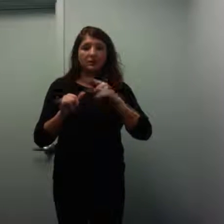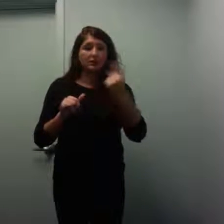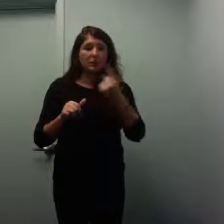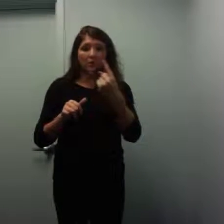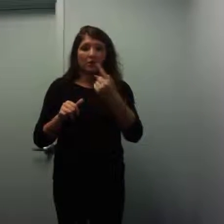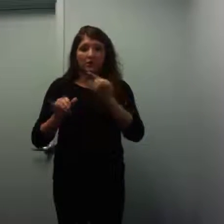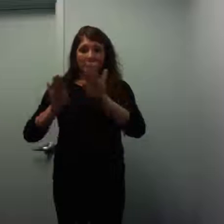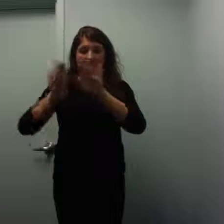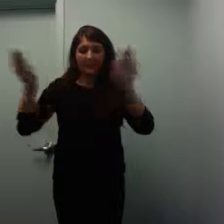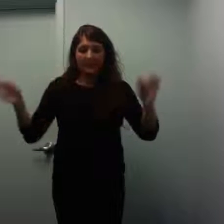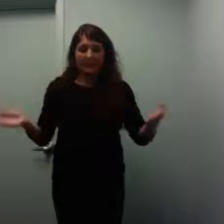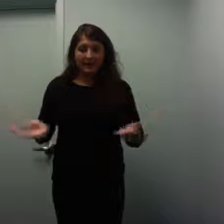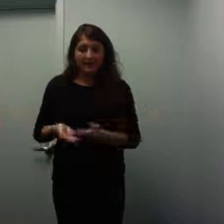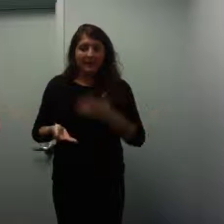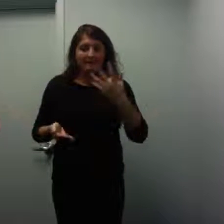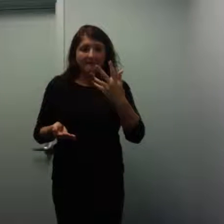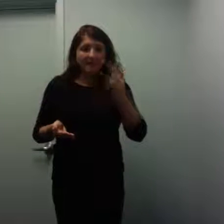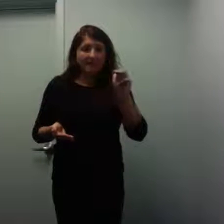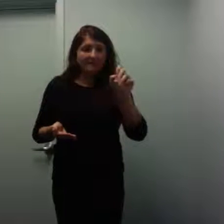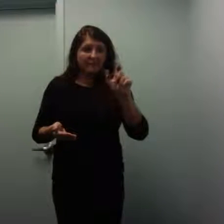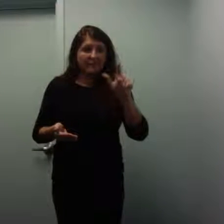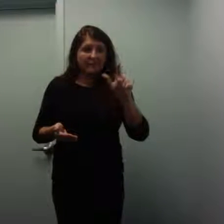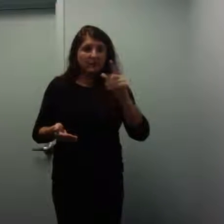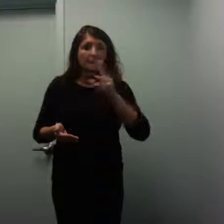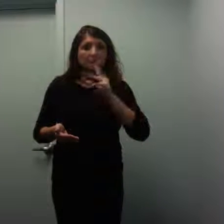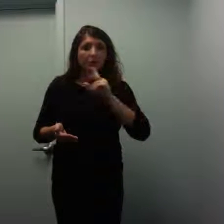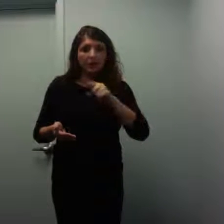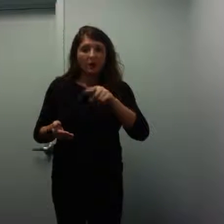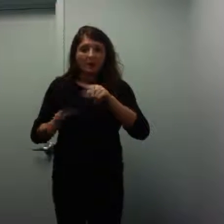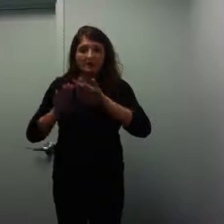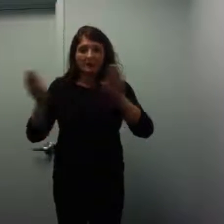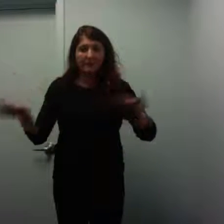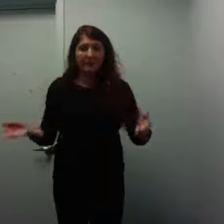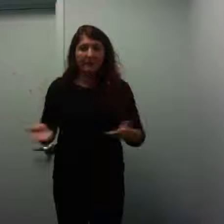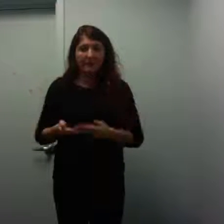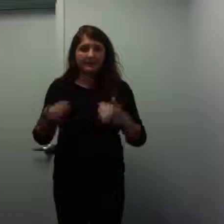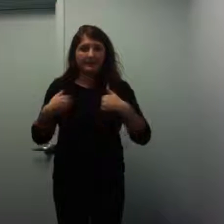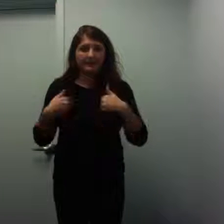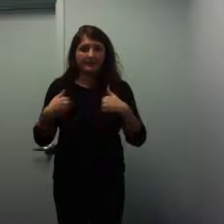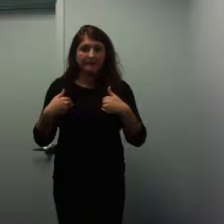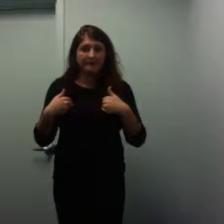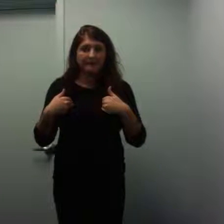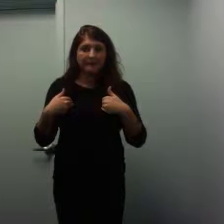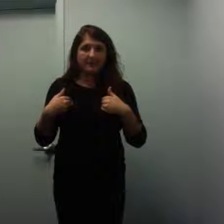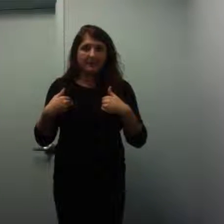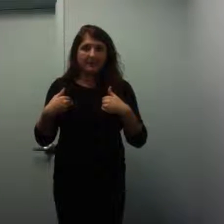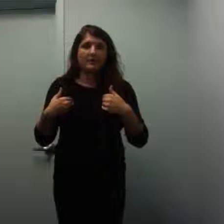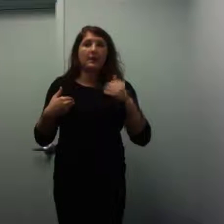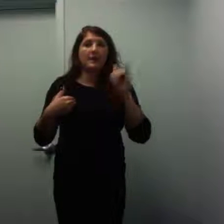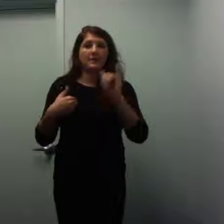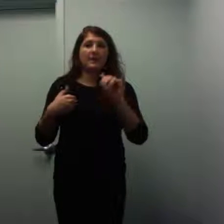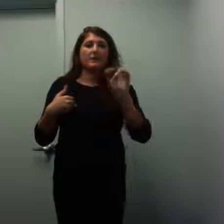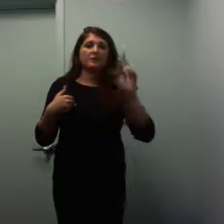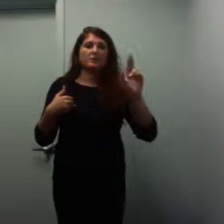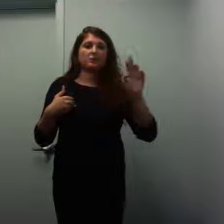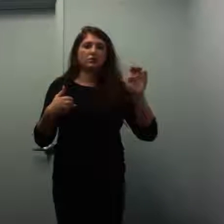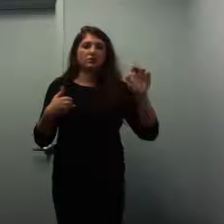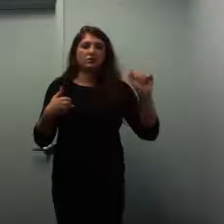this box of air that I've got. What percentage of the relative humidity? What's